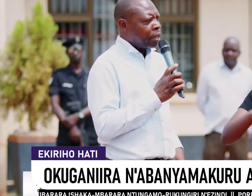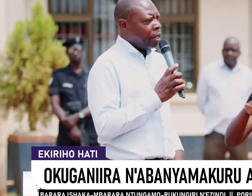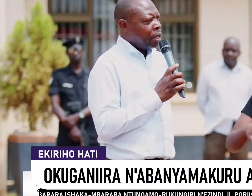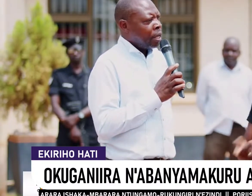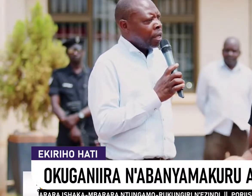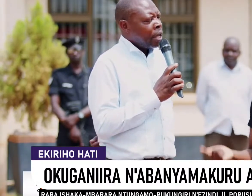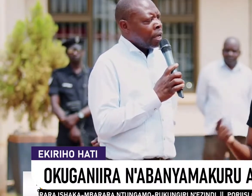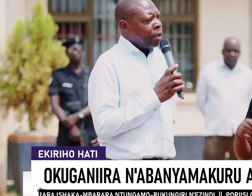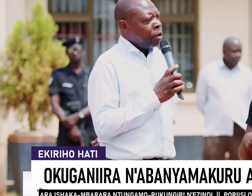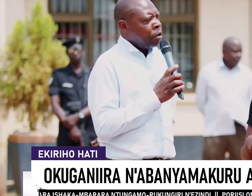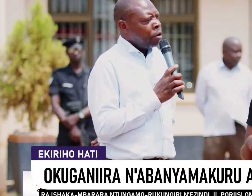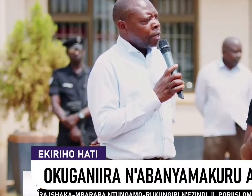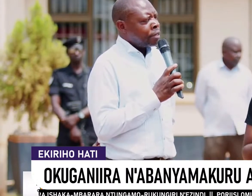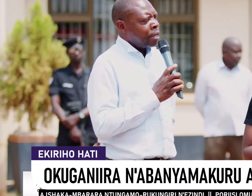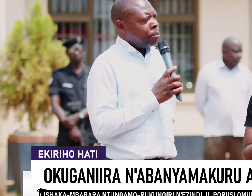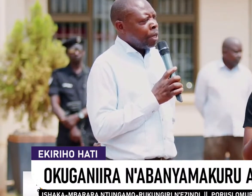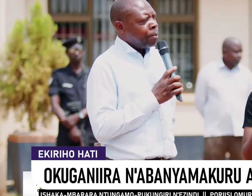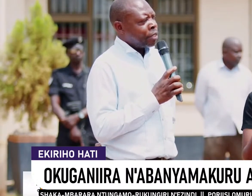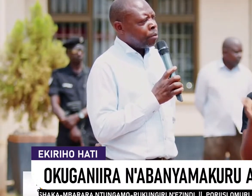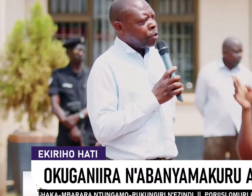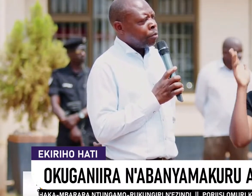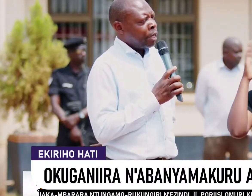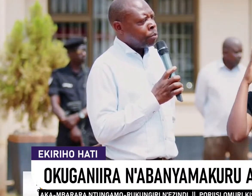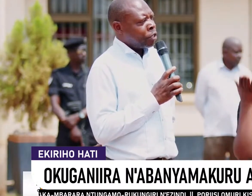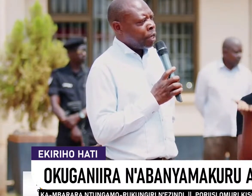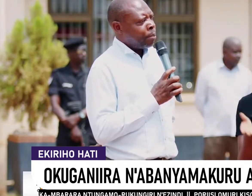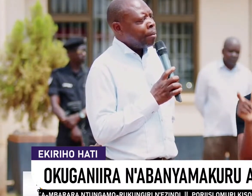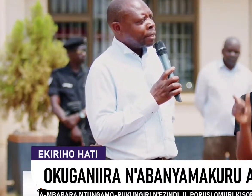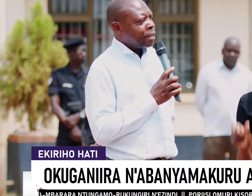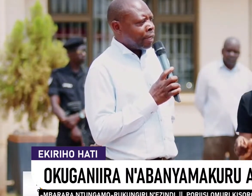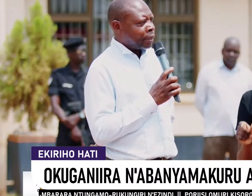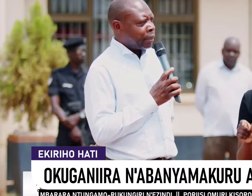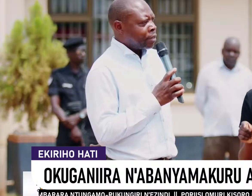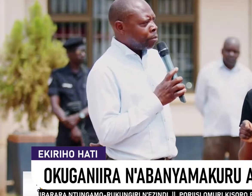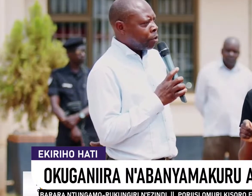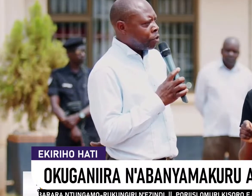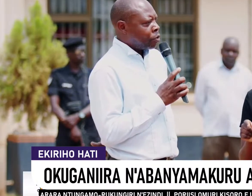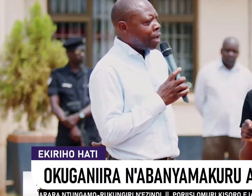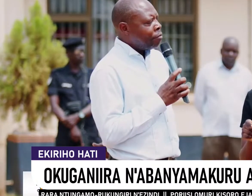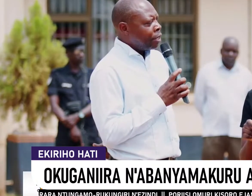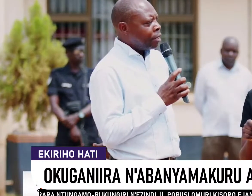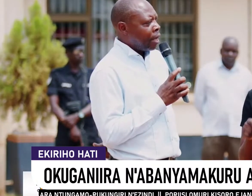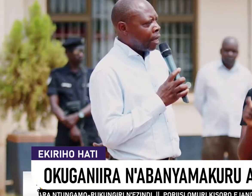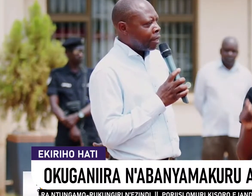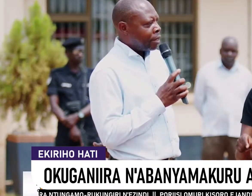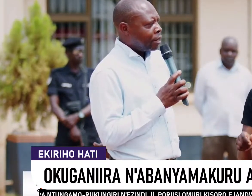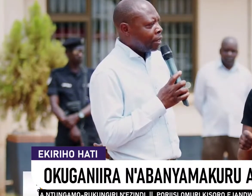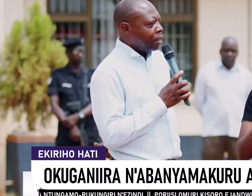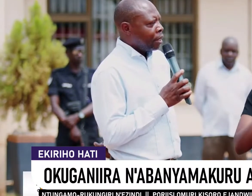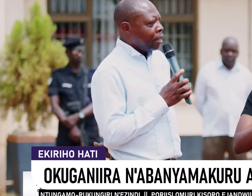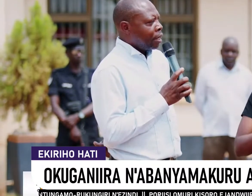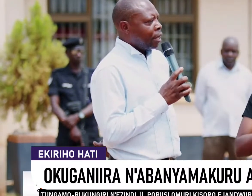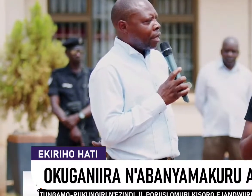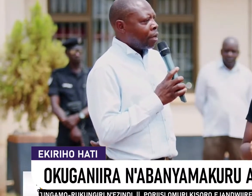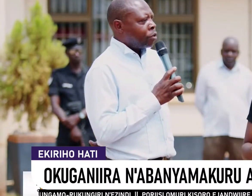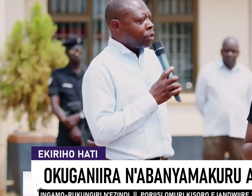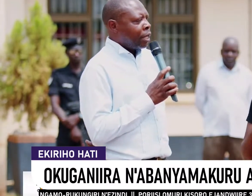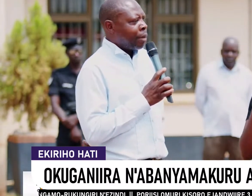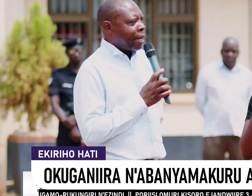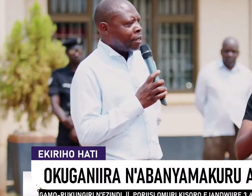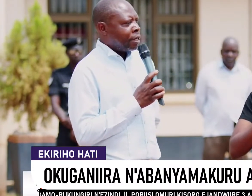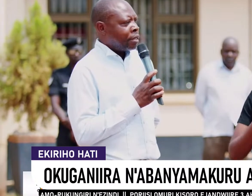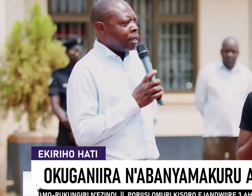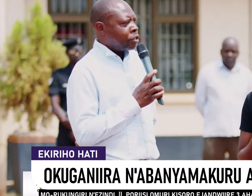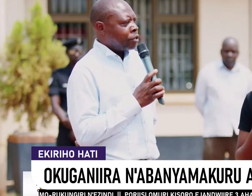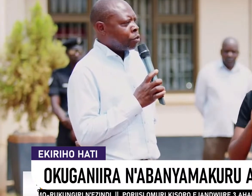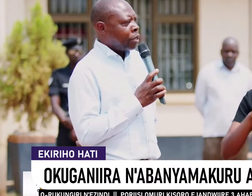coming. And you know there are some people who are supposed, especially public servants, are supposed to have retired to take